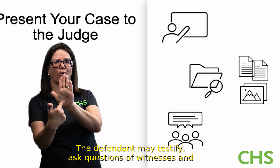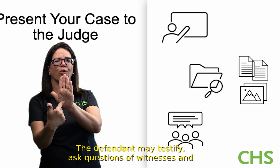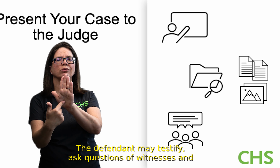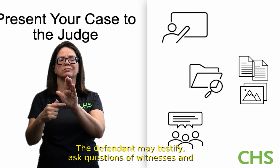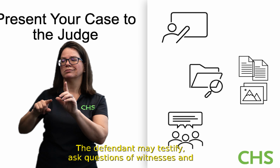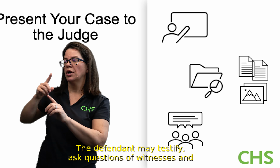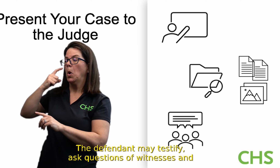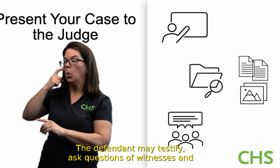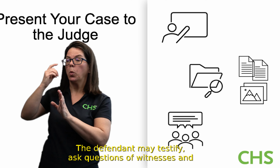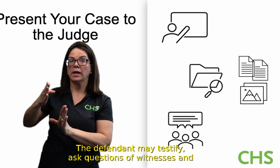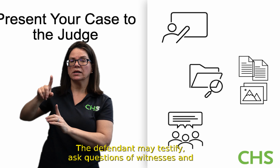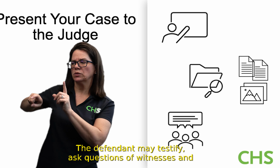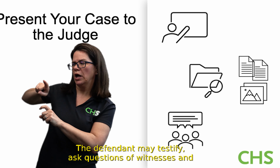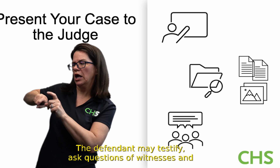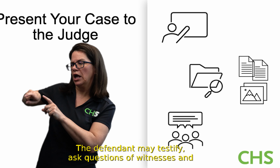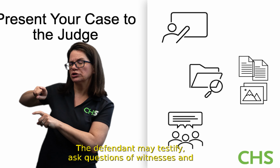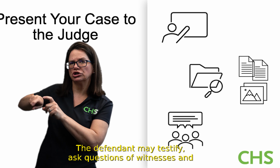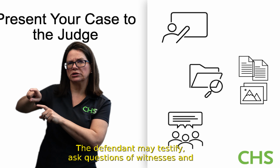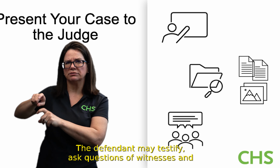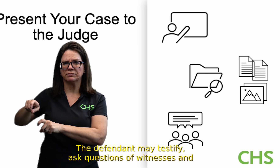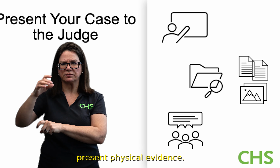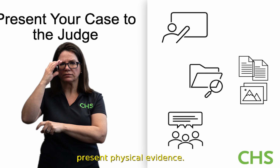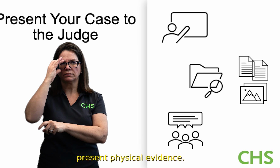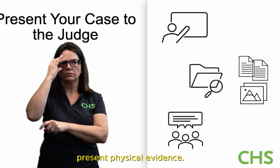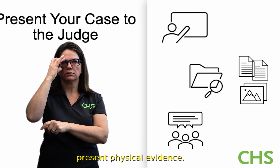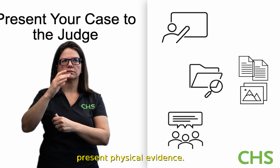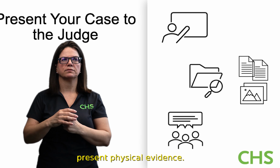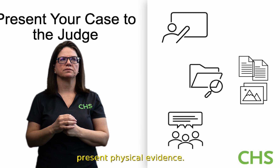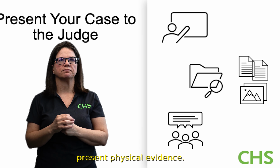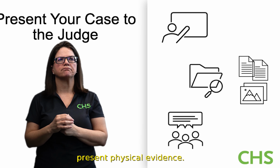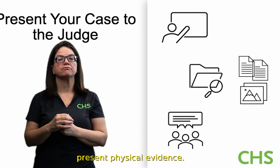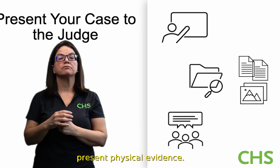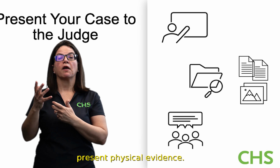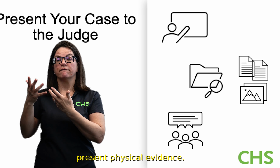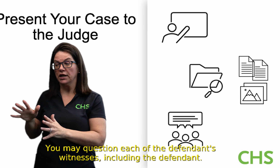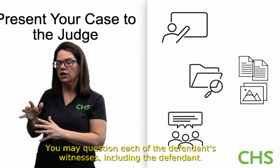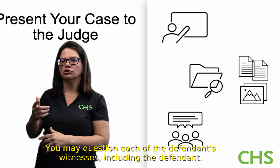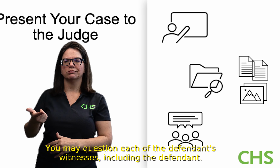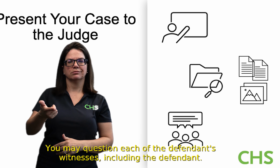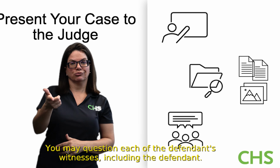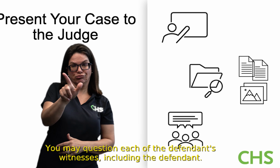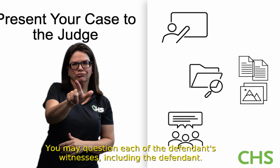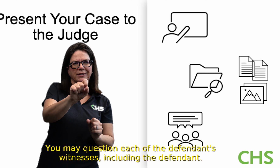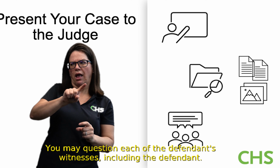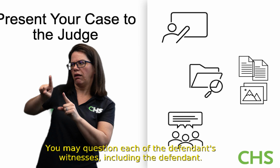testify, ask questions of witnesses, and present physical evidence. You may question each of the